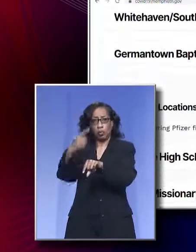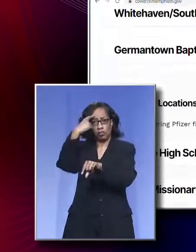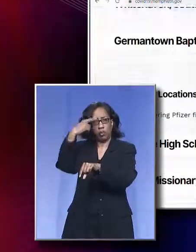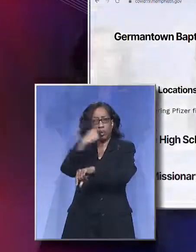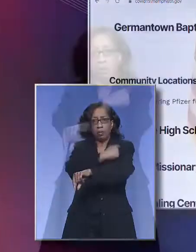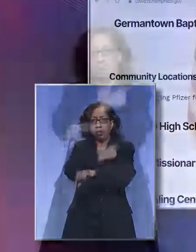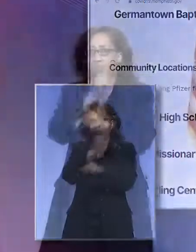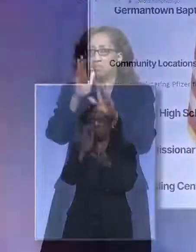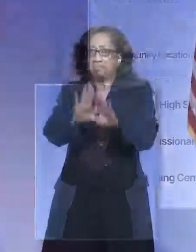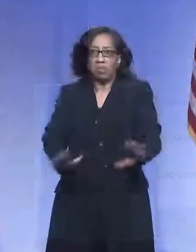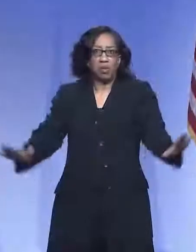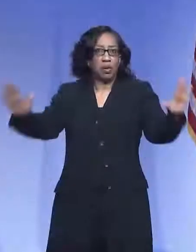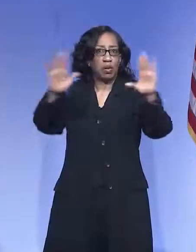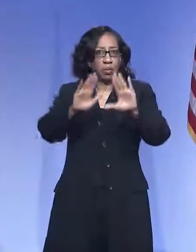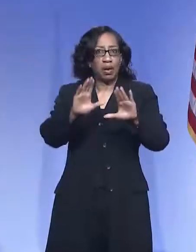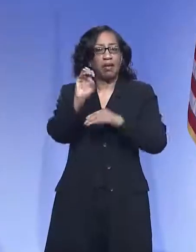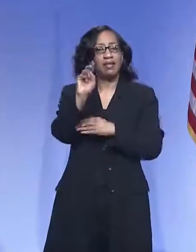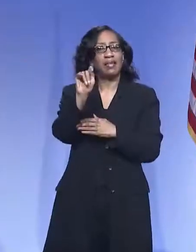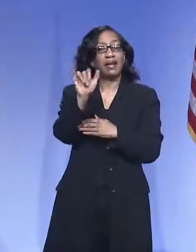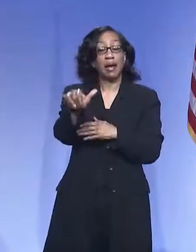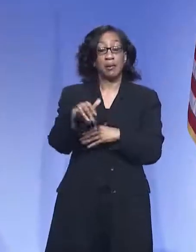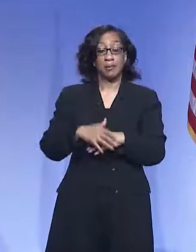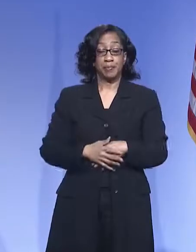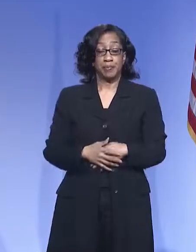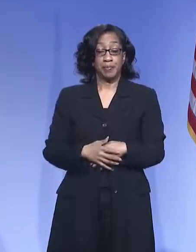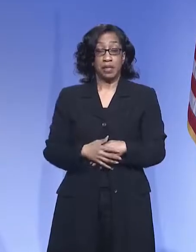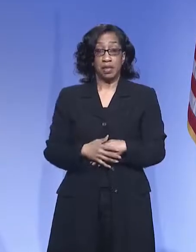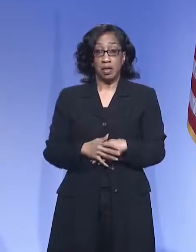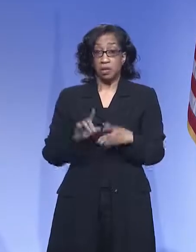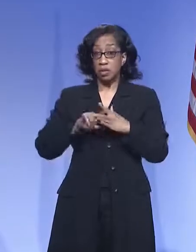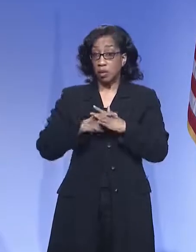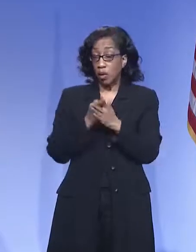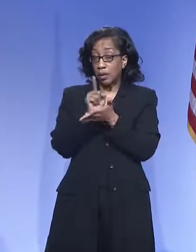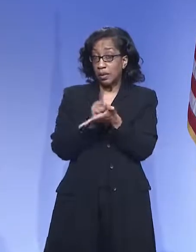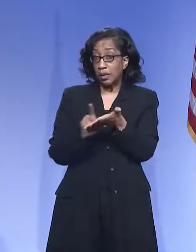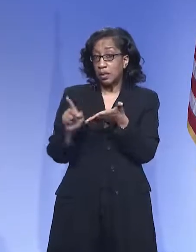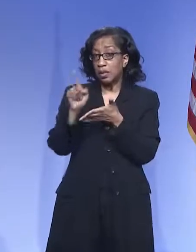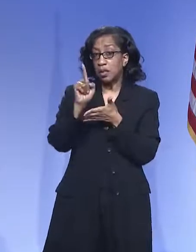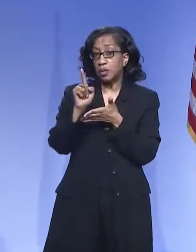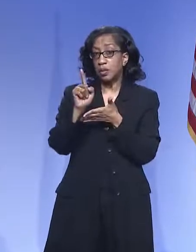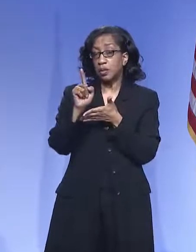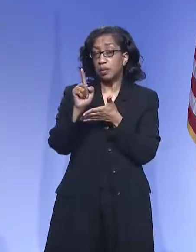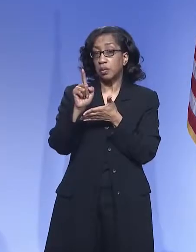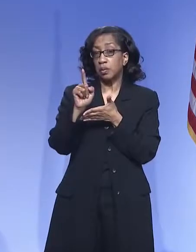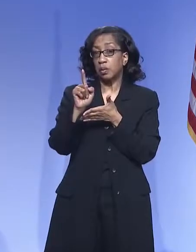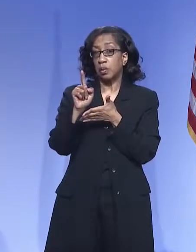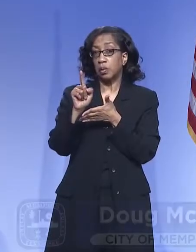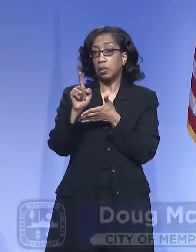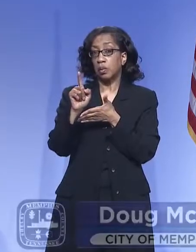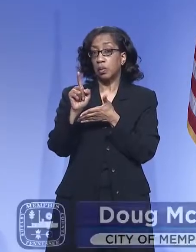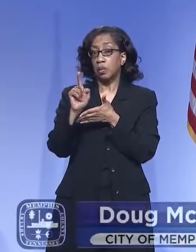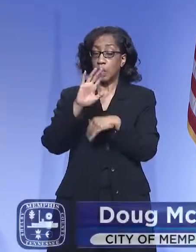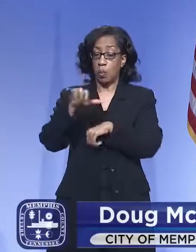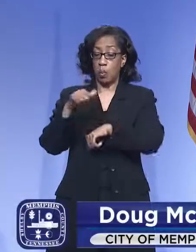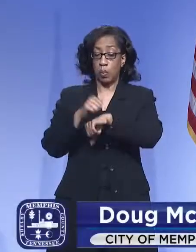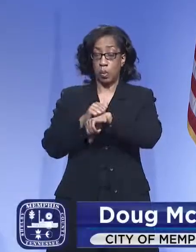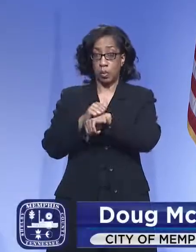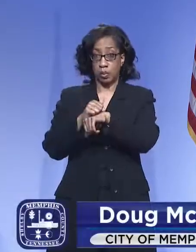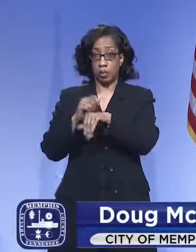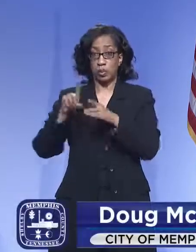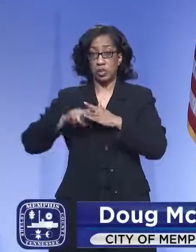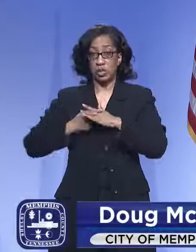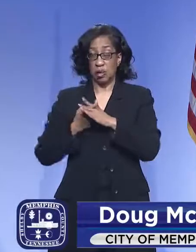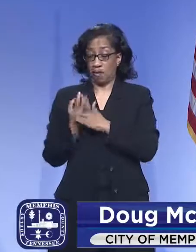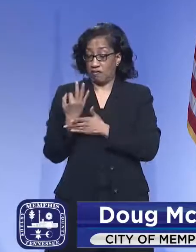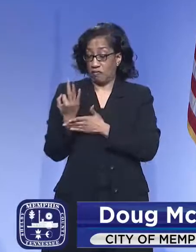county. A reminder that moving into next week, we open up appointments on Friday, and next